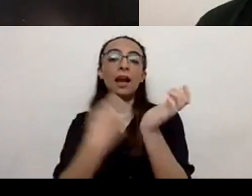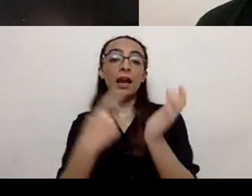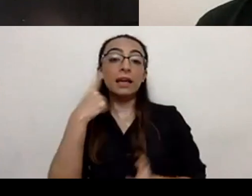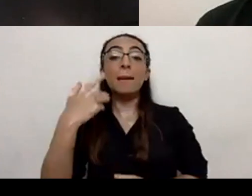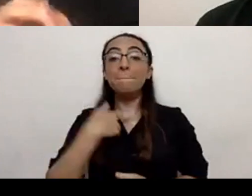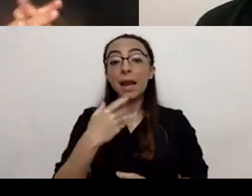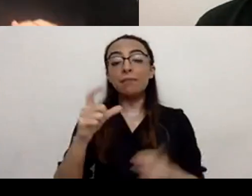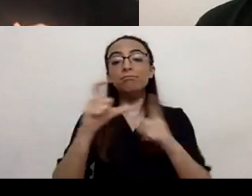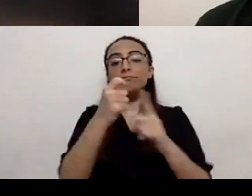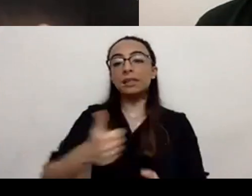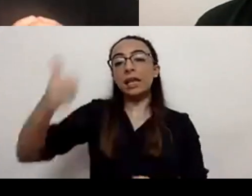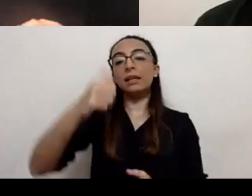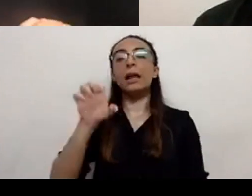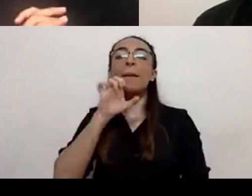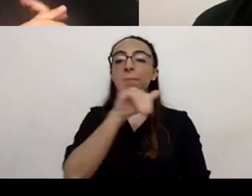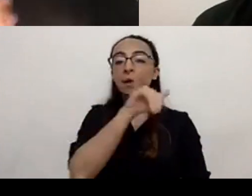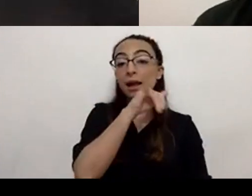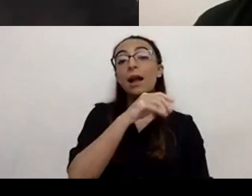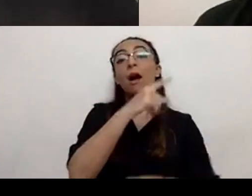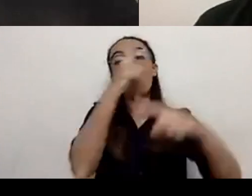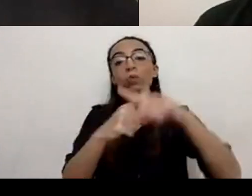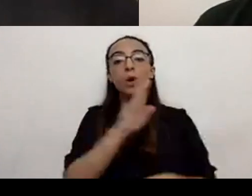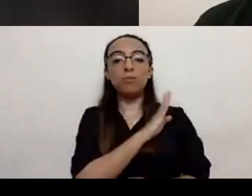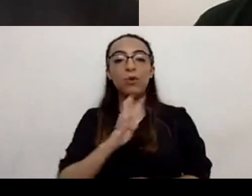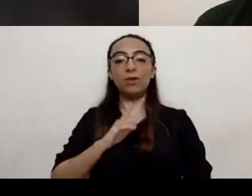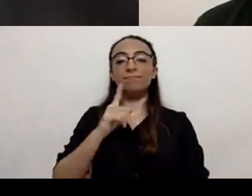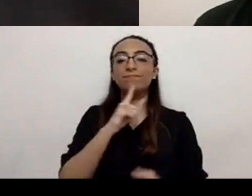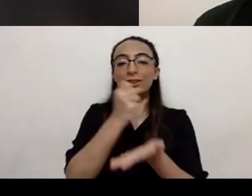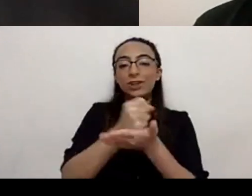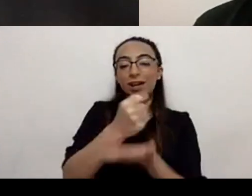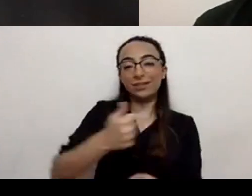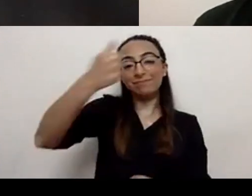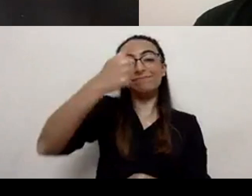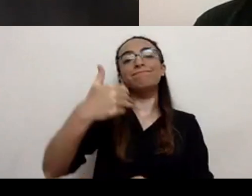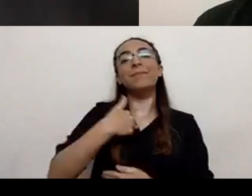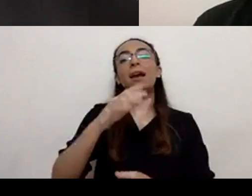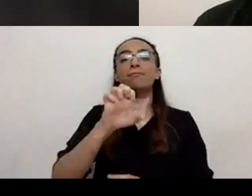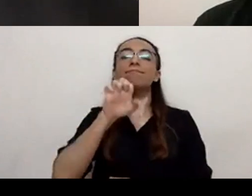I'm also on the board of trustees of Enable India. What a wonderful evening.